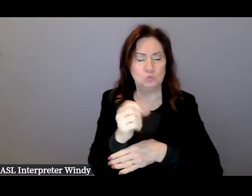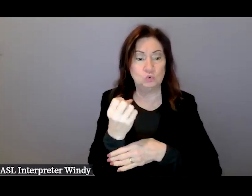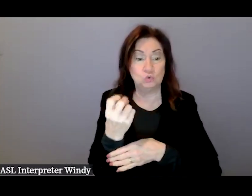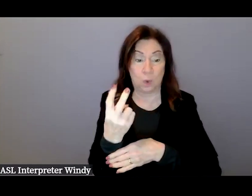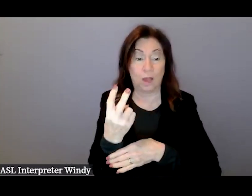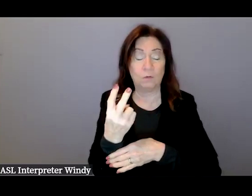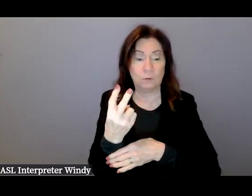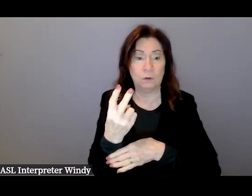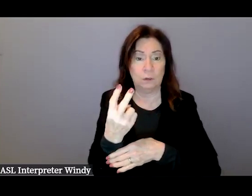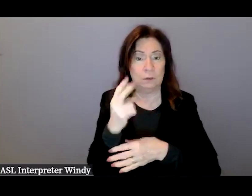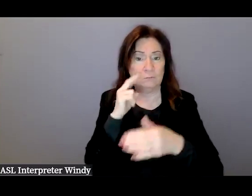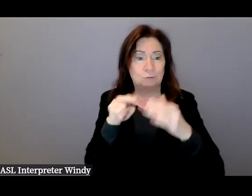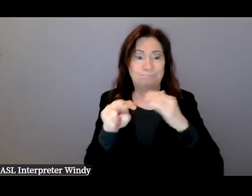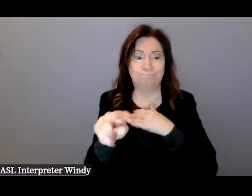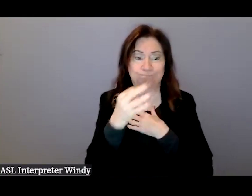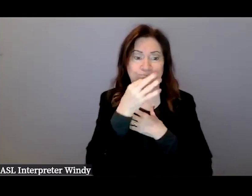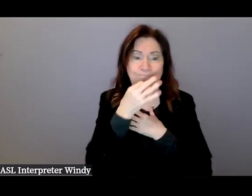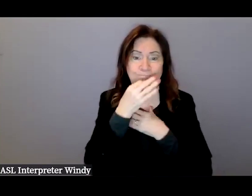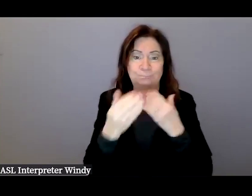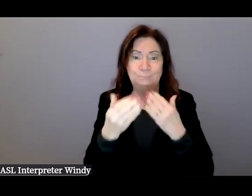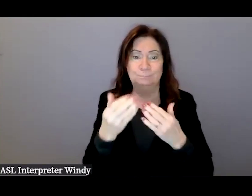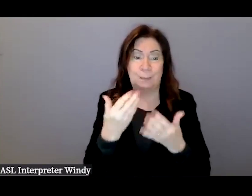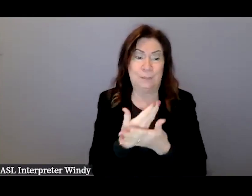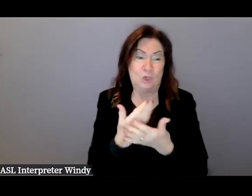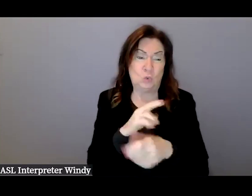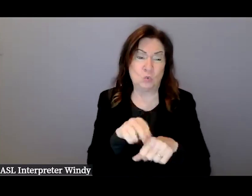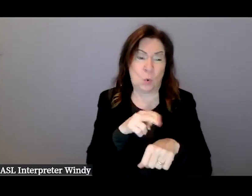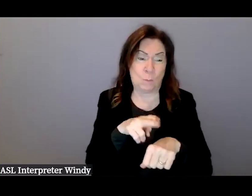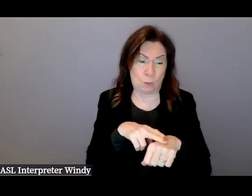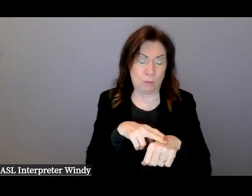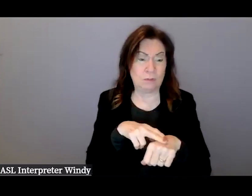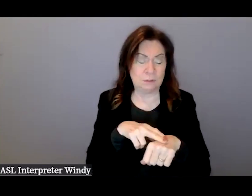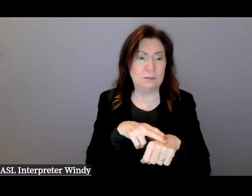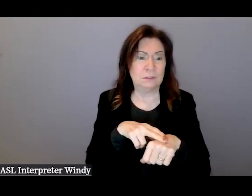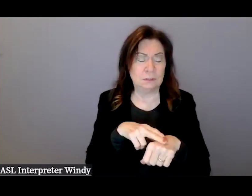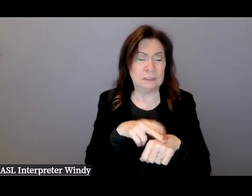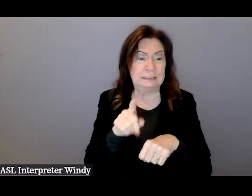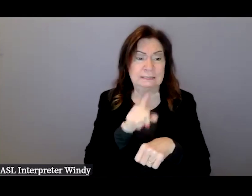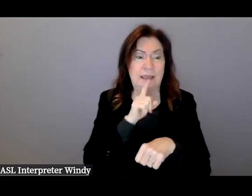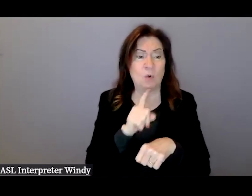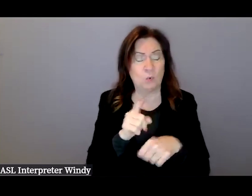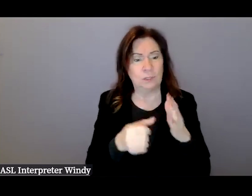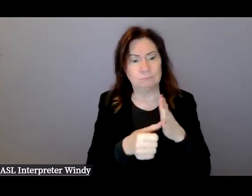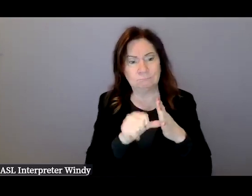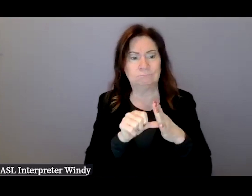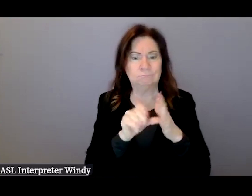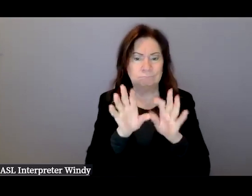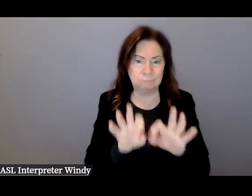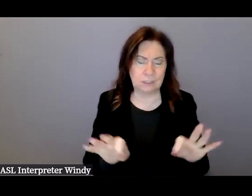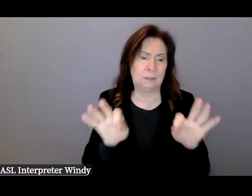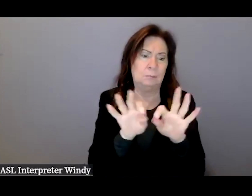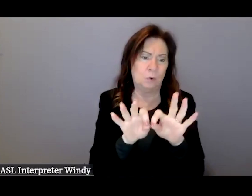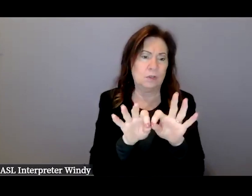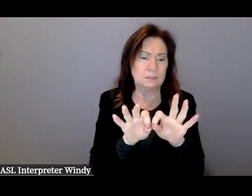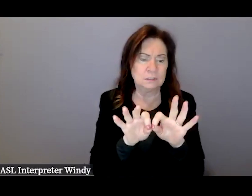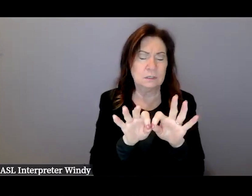for the foreseeable future may be the new normal. And that really underscores the importance